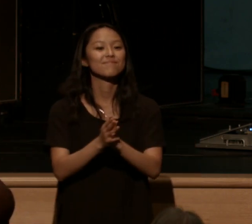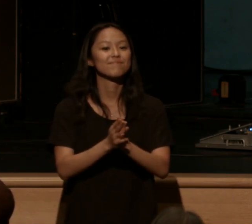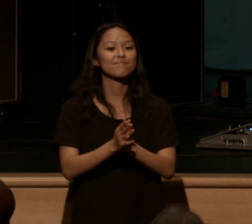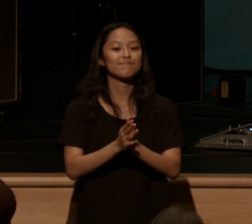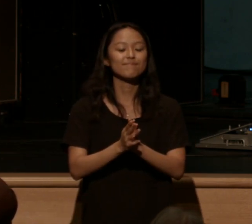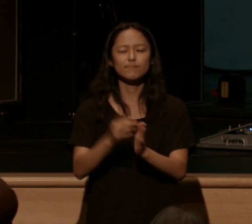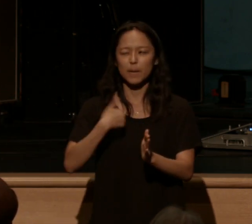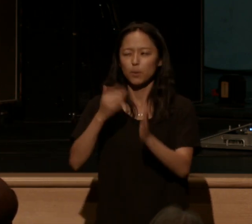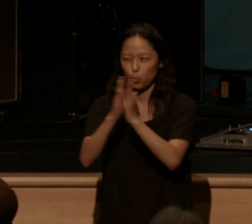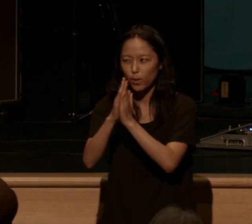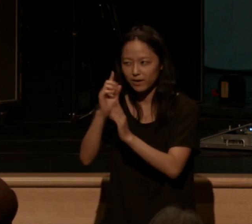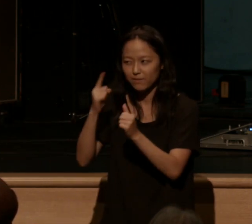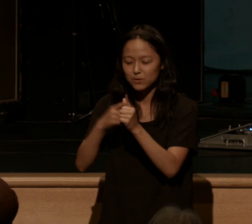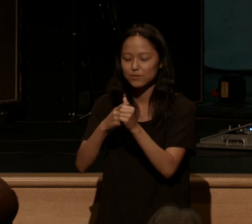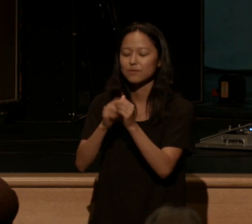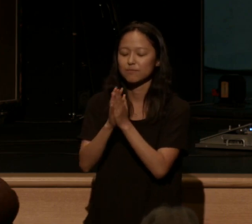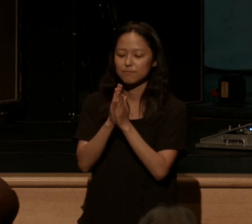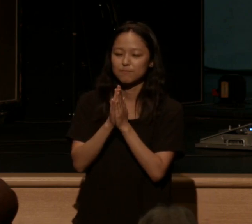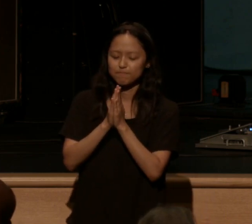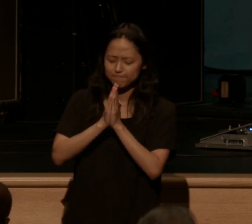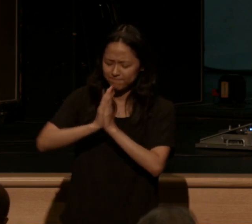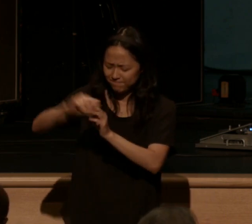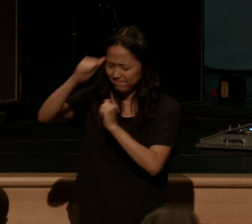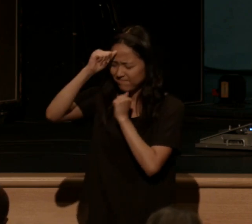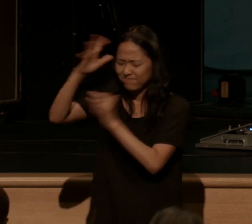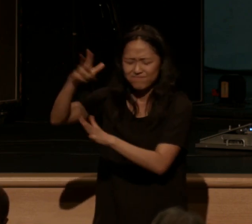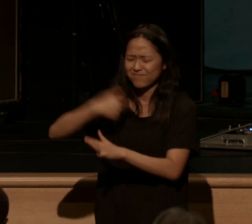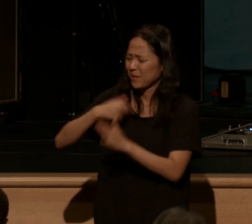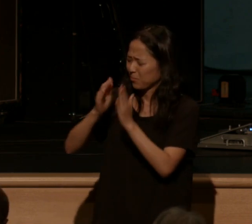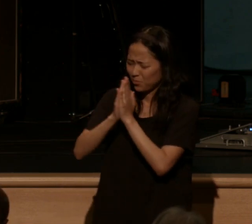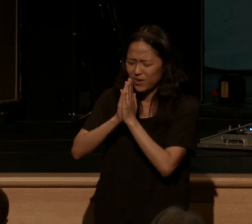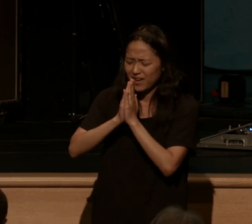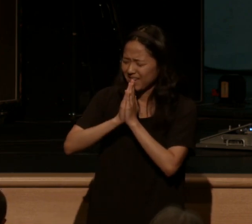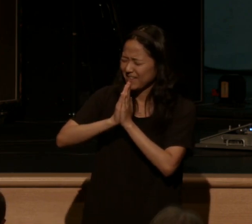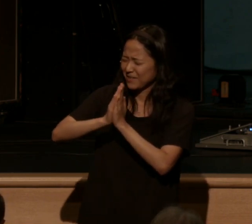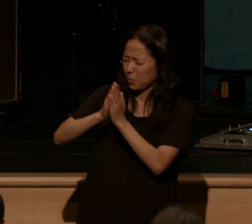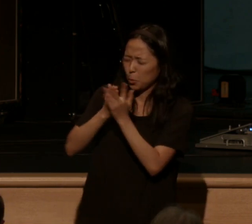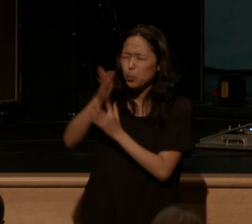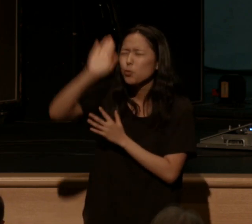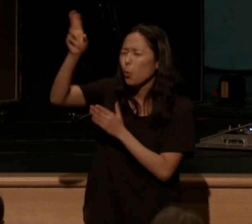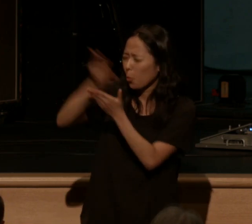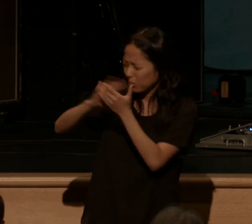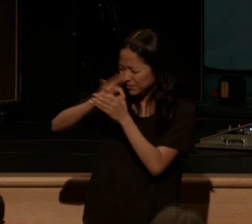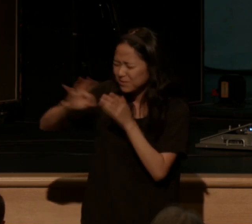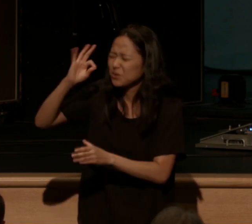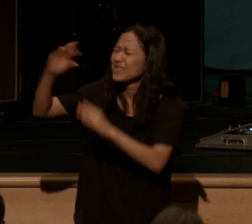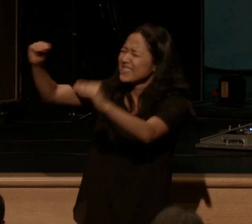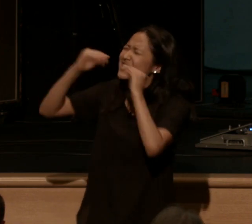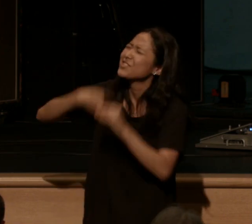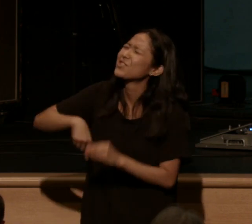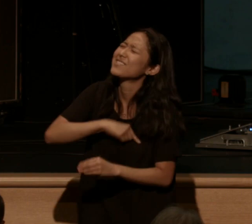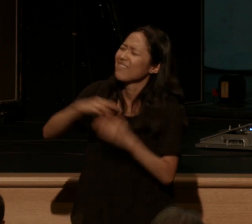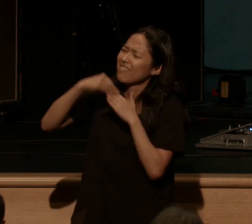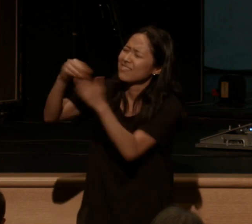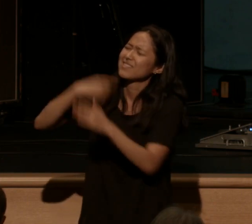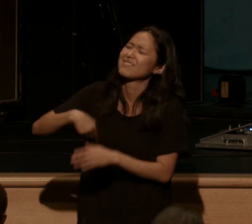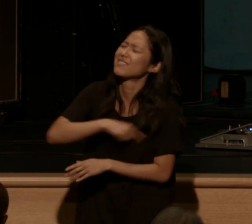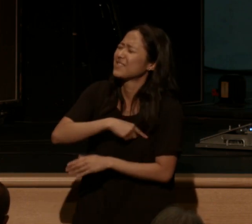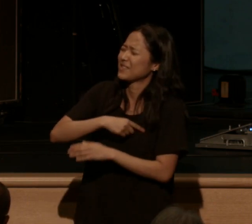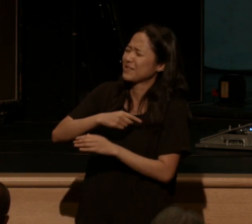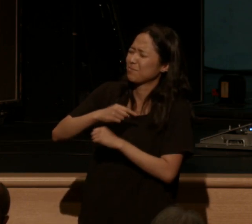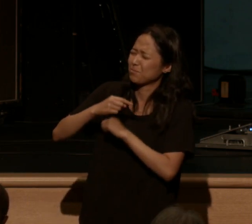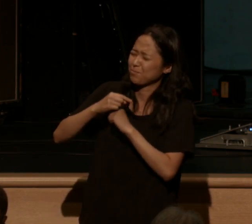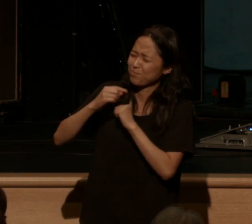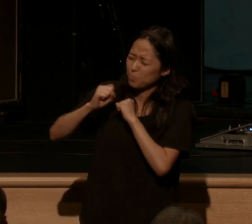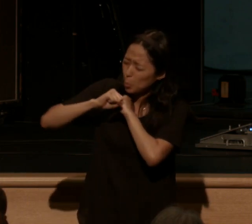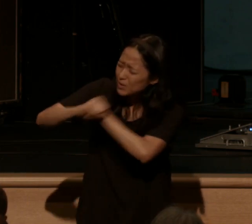just let me pray just for a moment. Father, I pray so much that by your Spirit, you will teach us and lead us now. You will protect us and guide